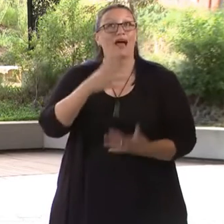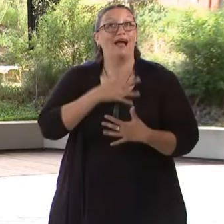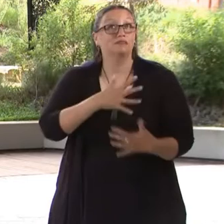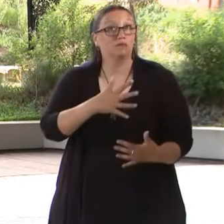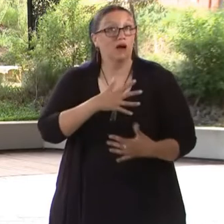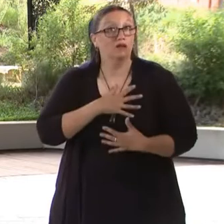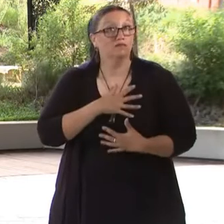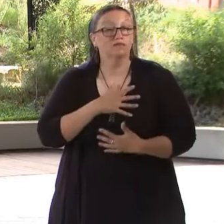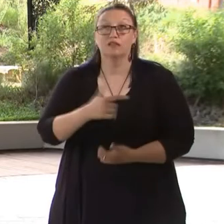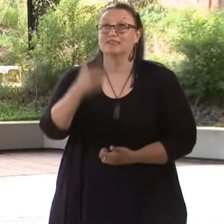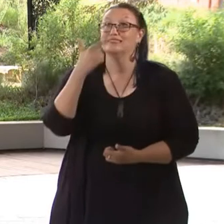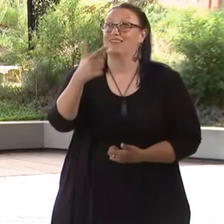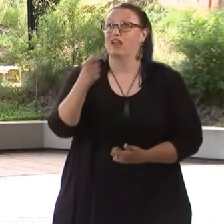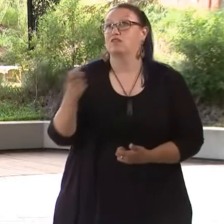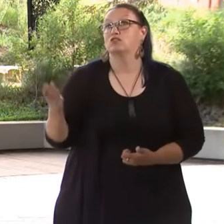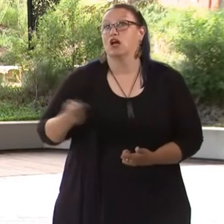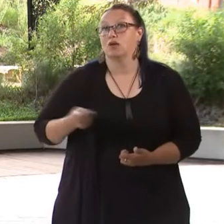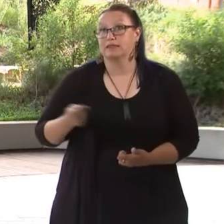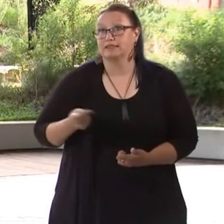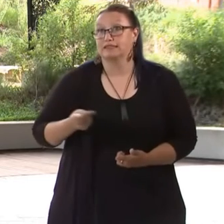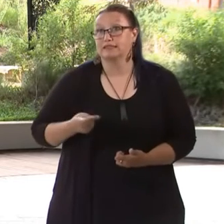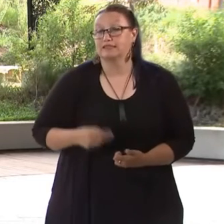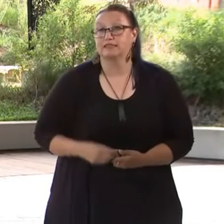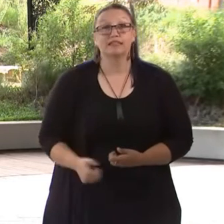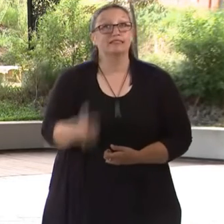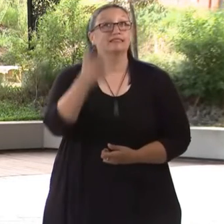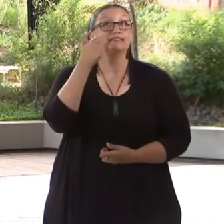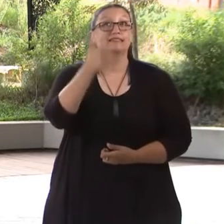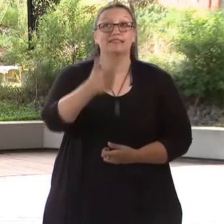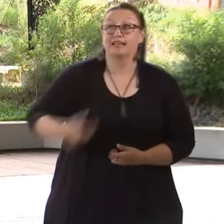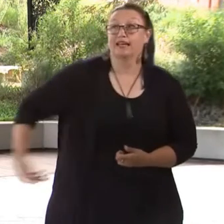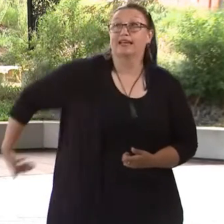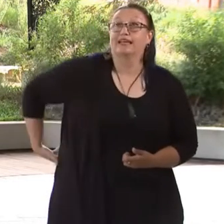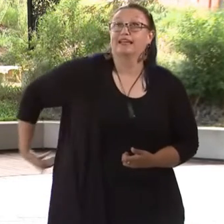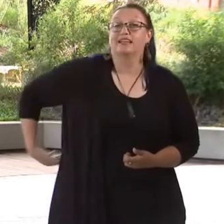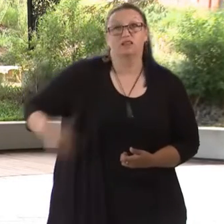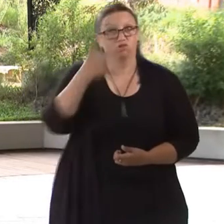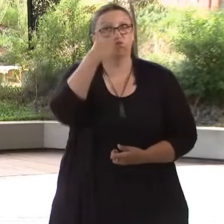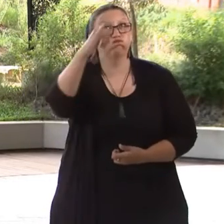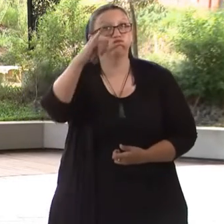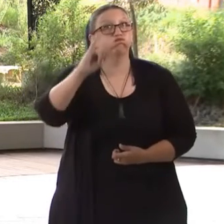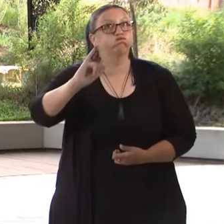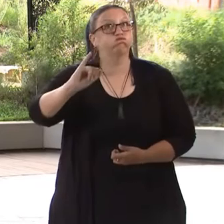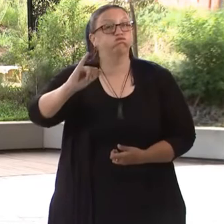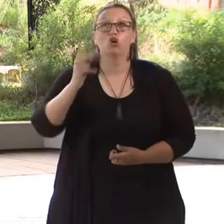had diabetes, 6 had significant kidney disease, 2 had